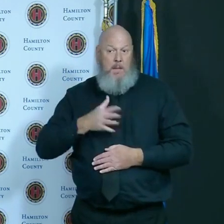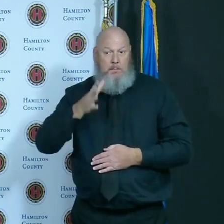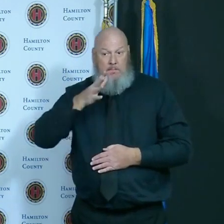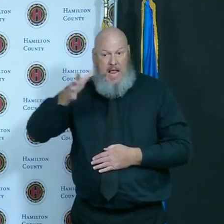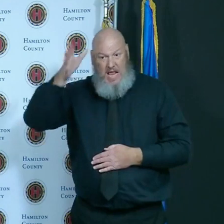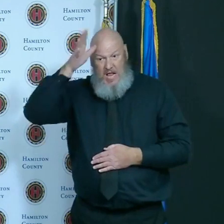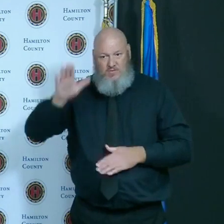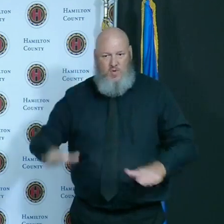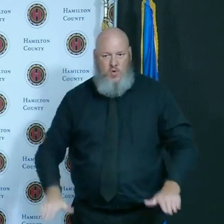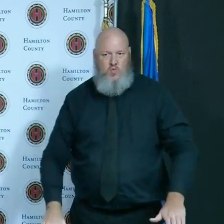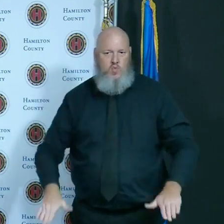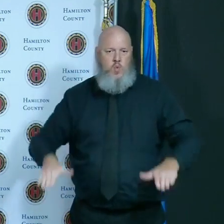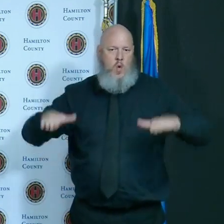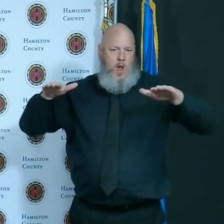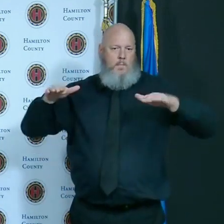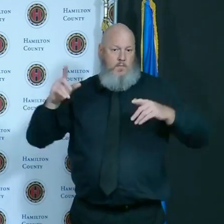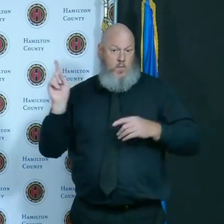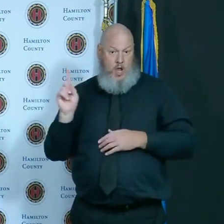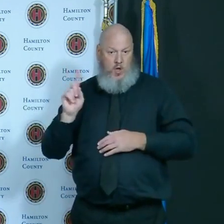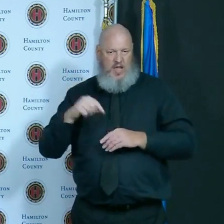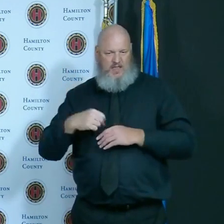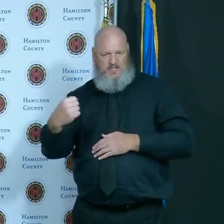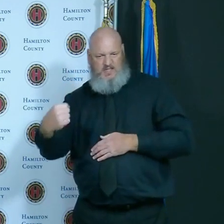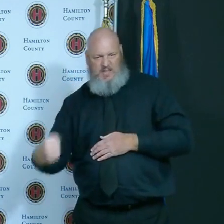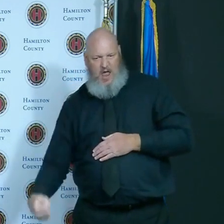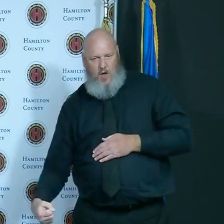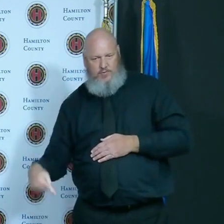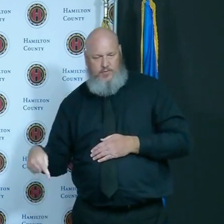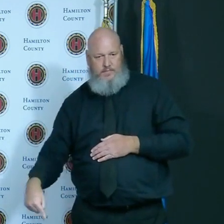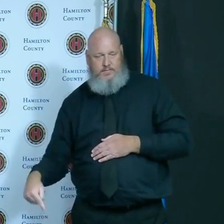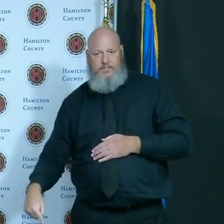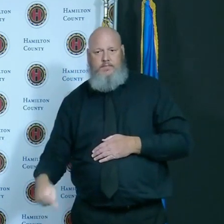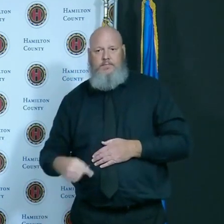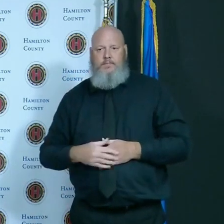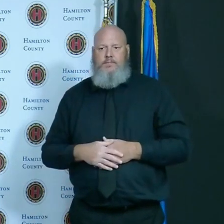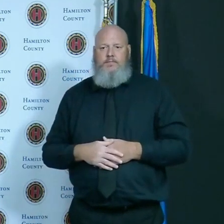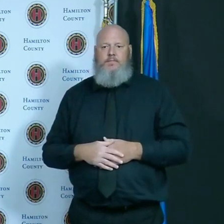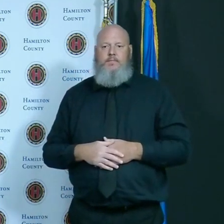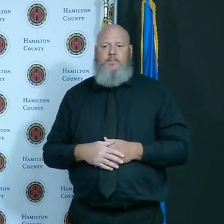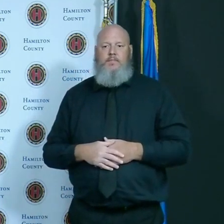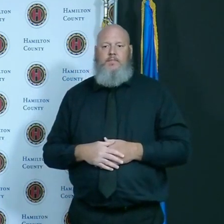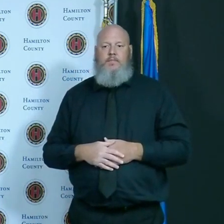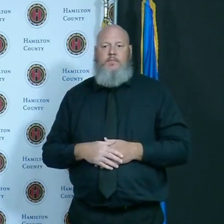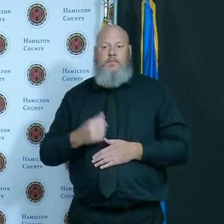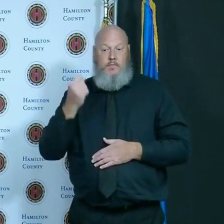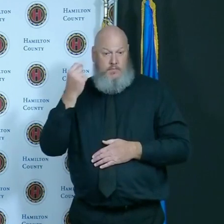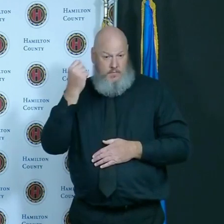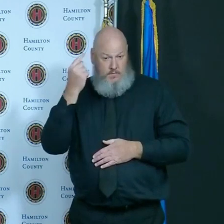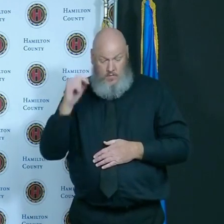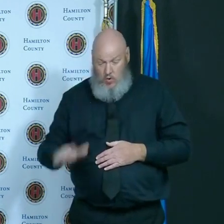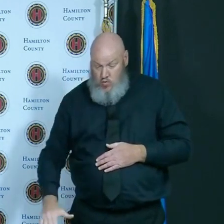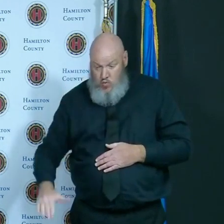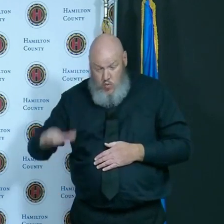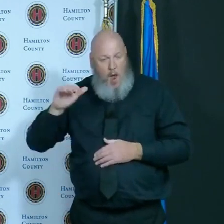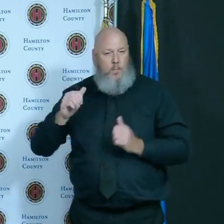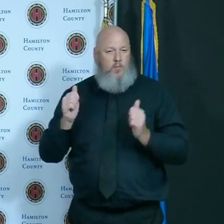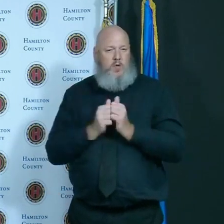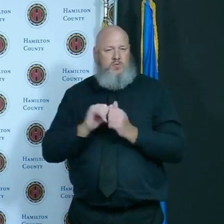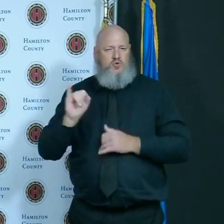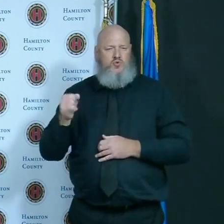racial segregation. The laws existed for about 100 years, from the post-Civil War era